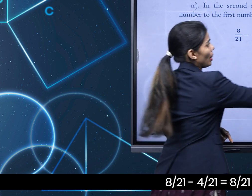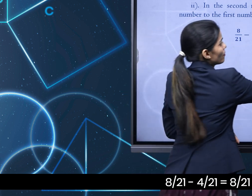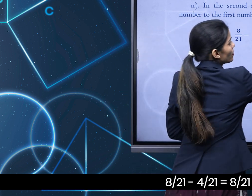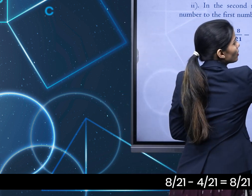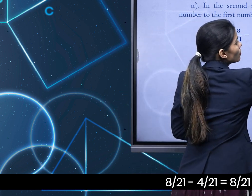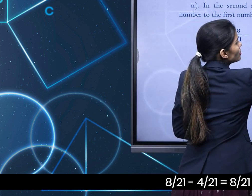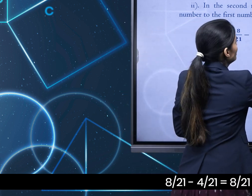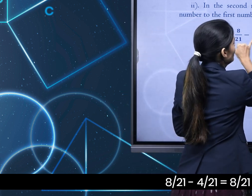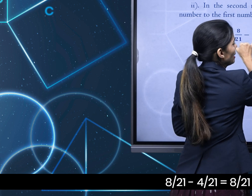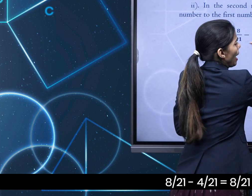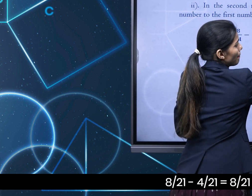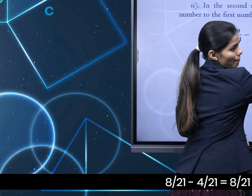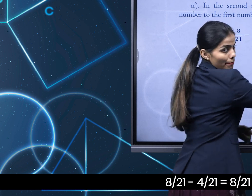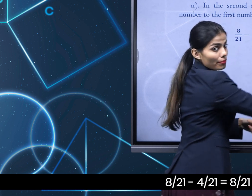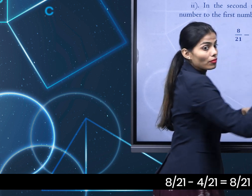plus of minus 4 by 21